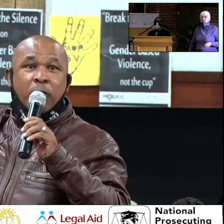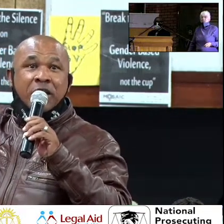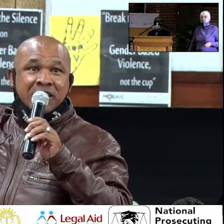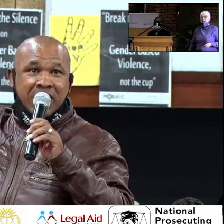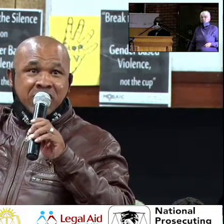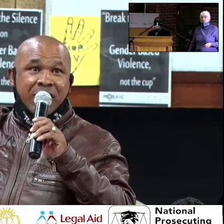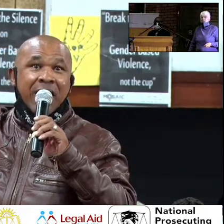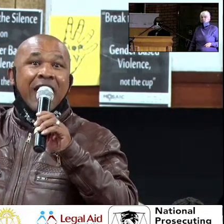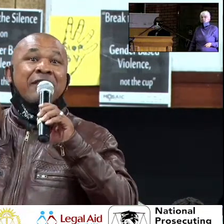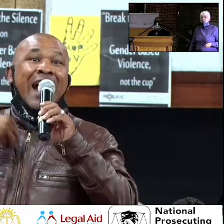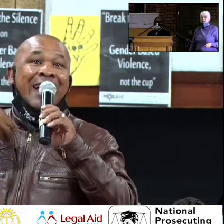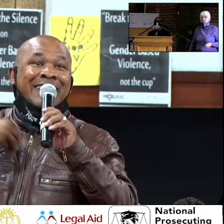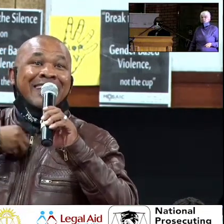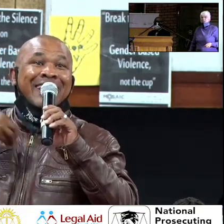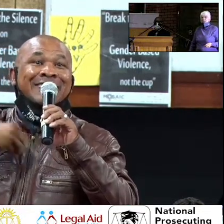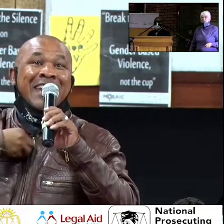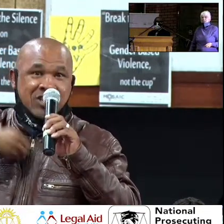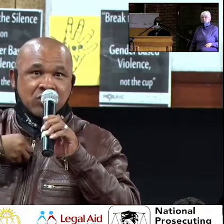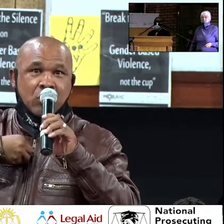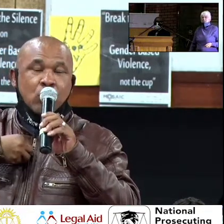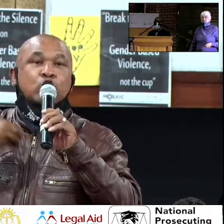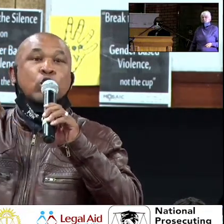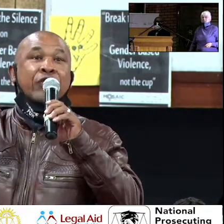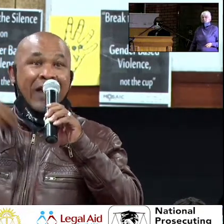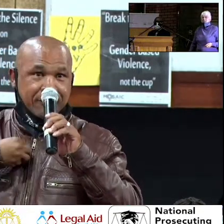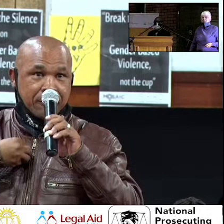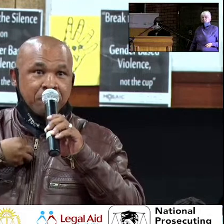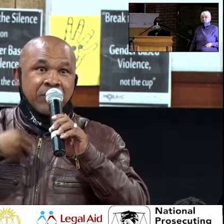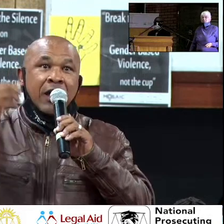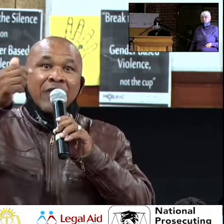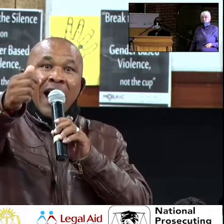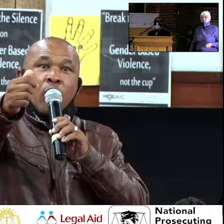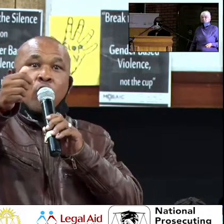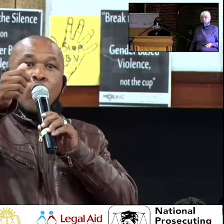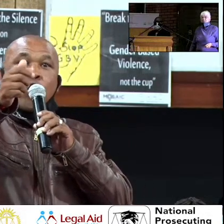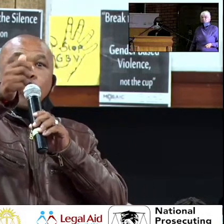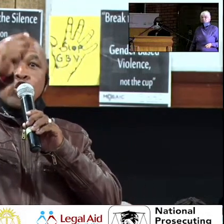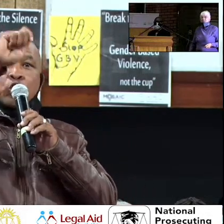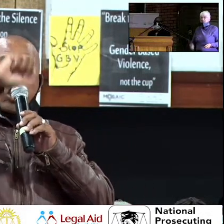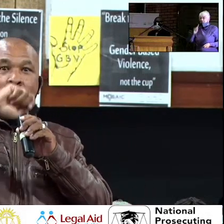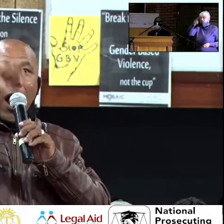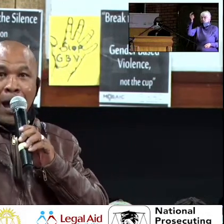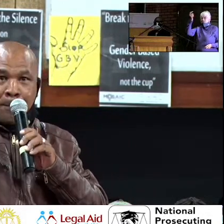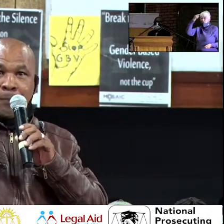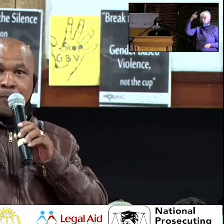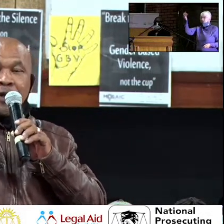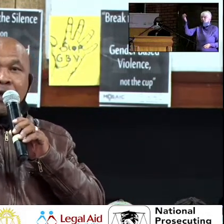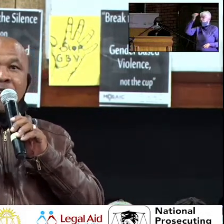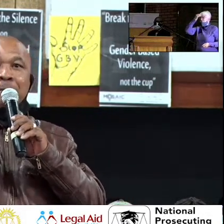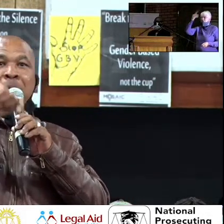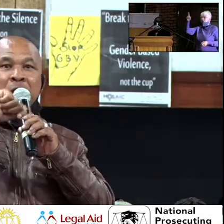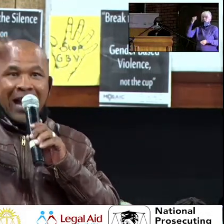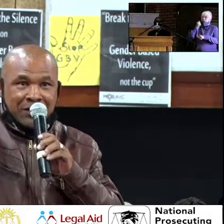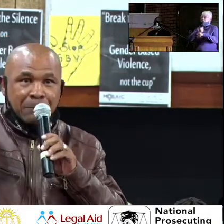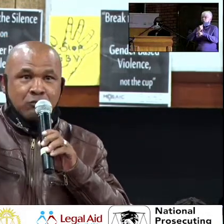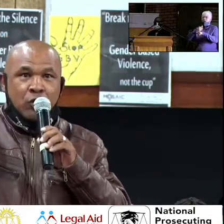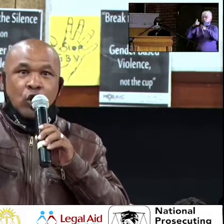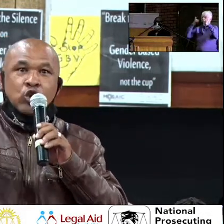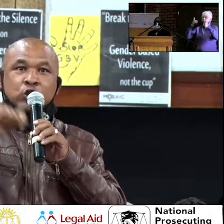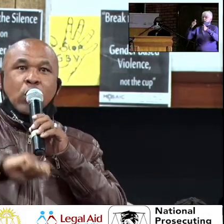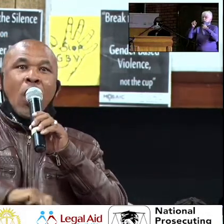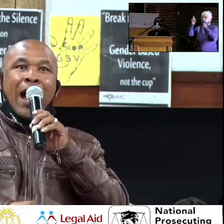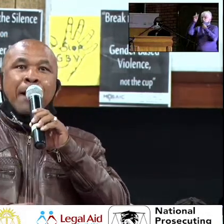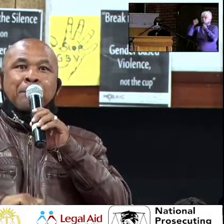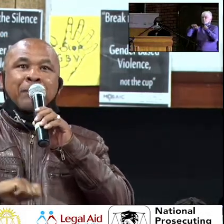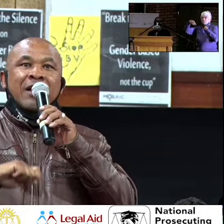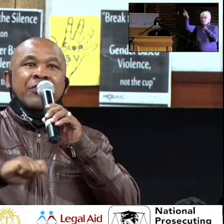this police station, and I can attest to that. Now, you draw up the memorandum,